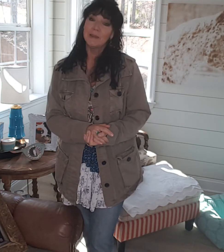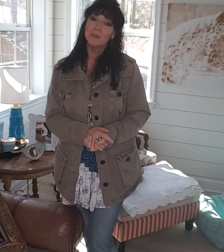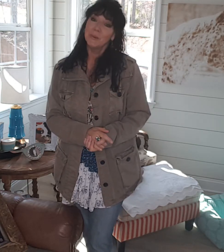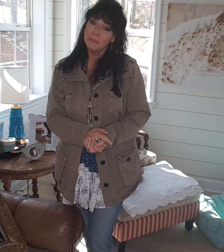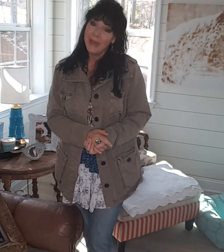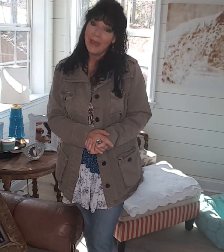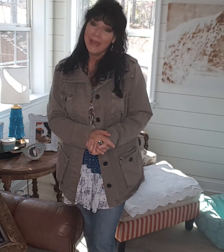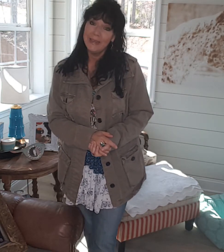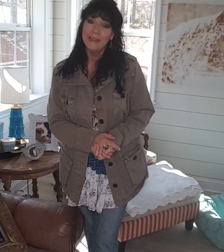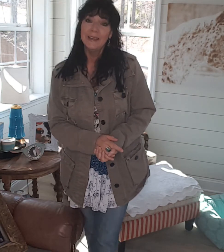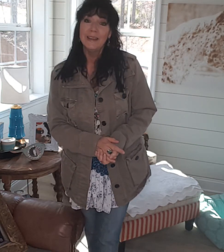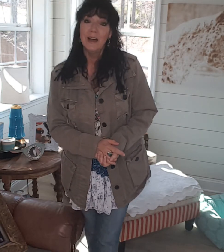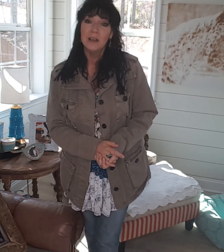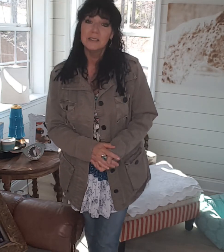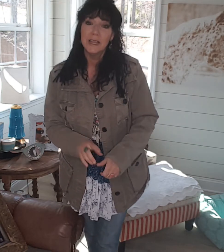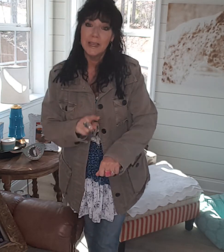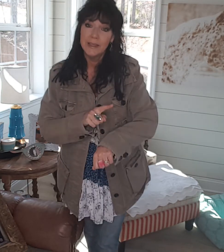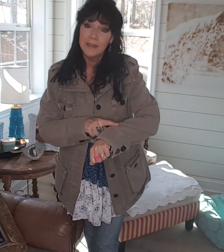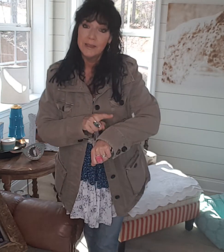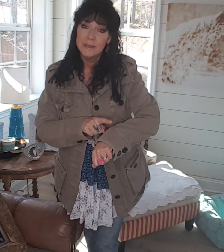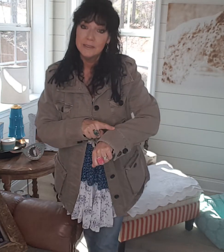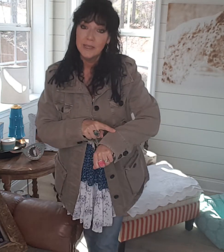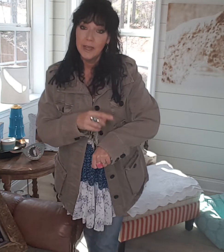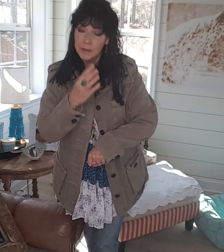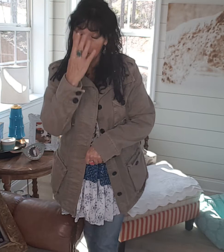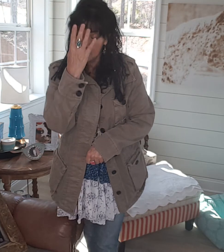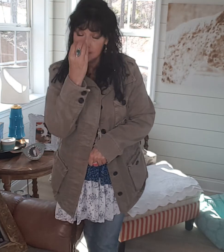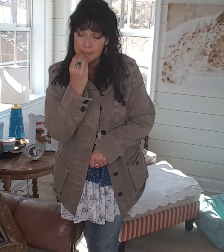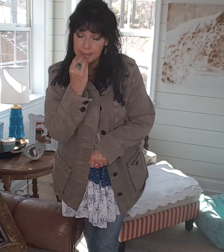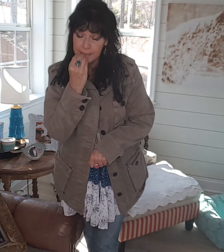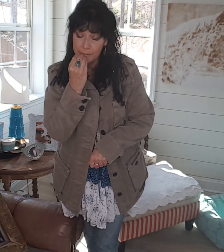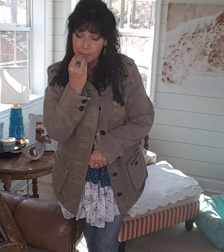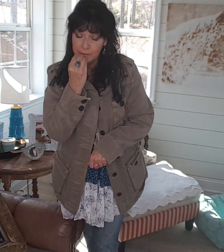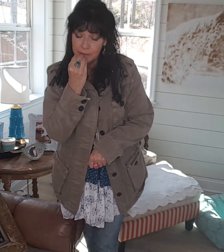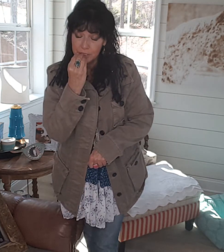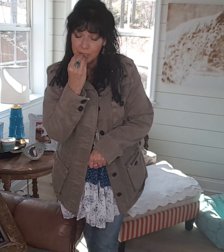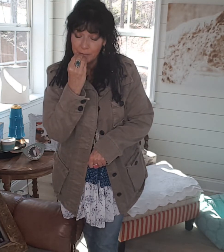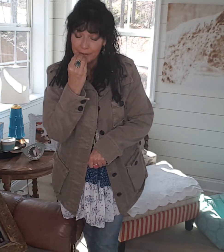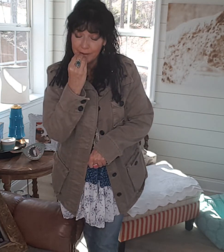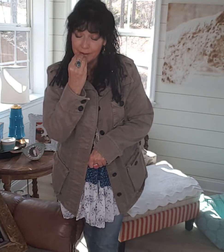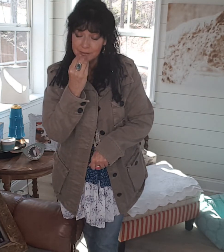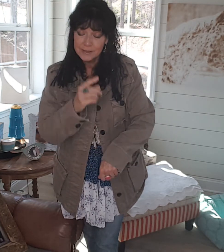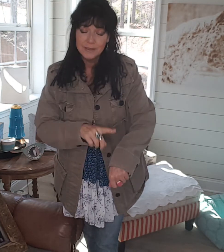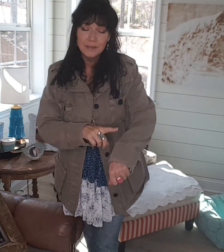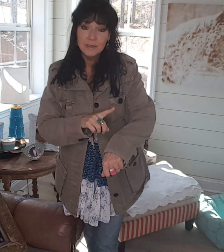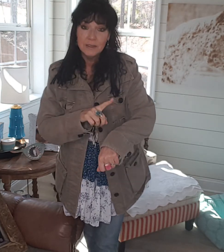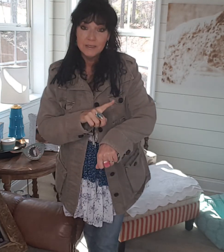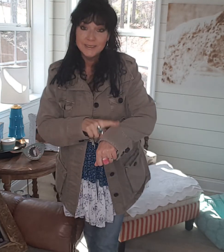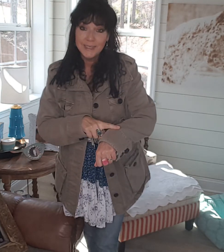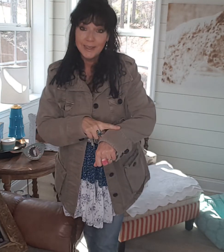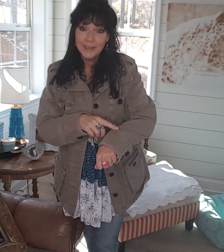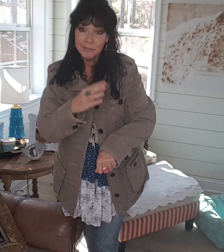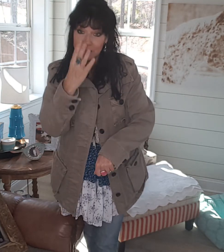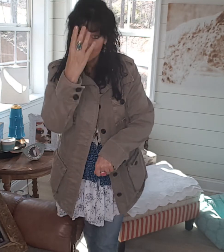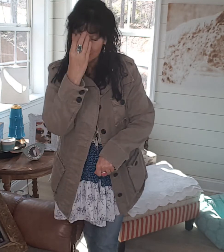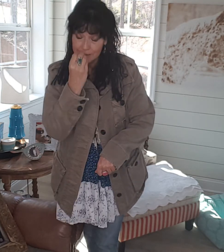go to bed, I'll say, time to sleep, and I shut my eyes. Time to